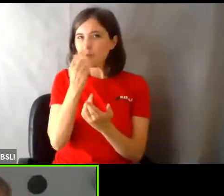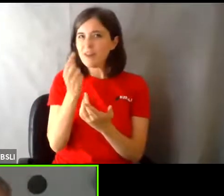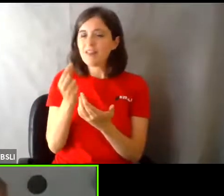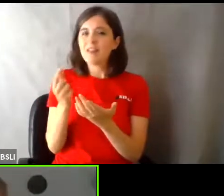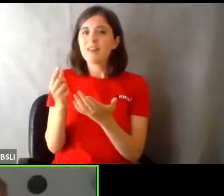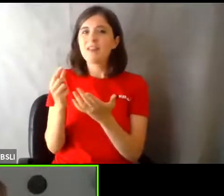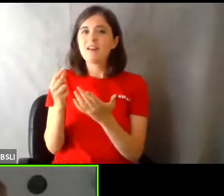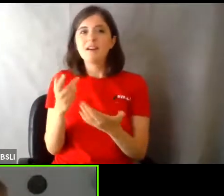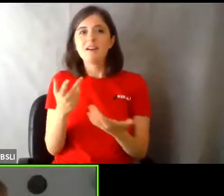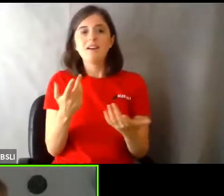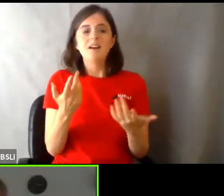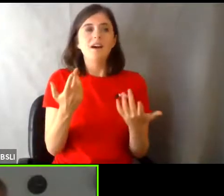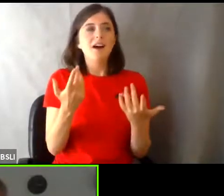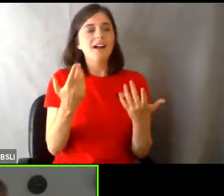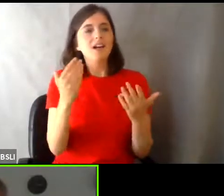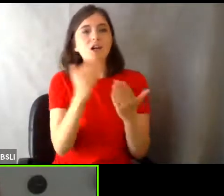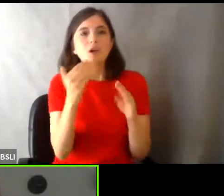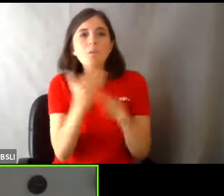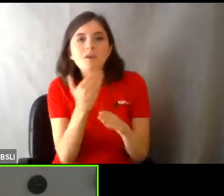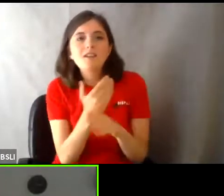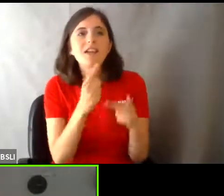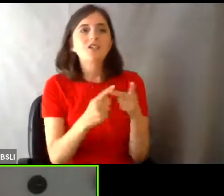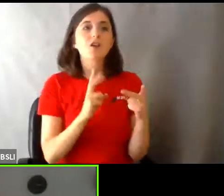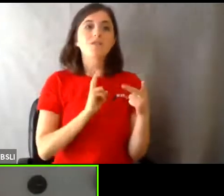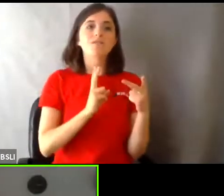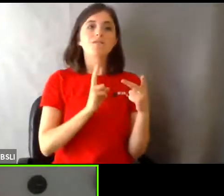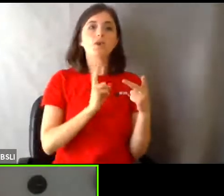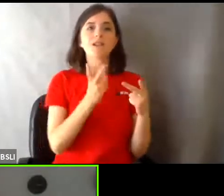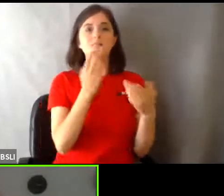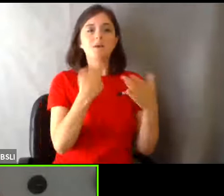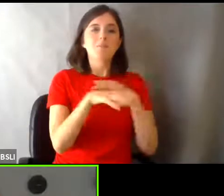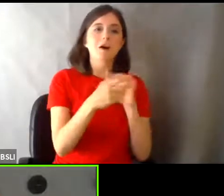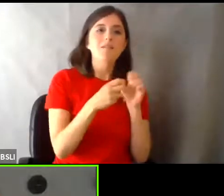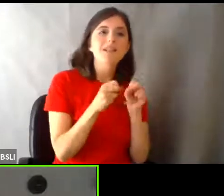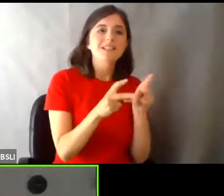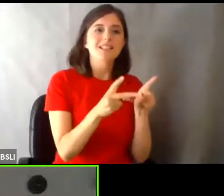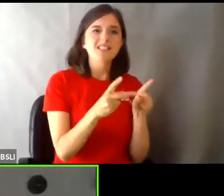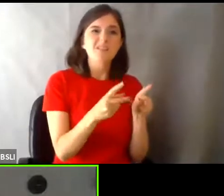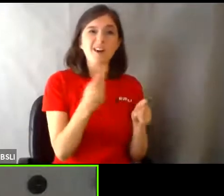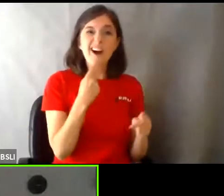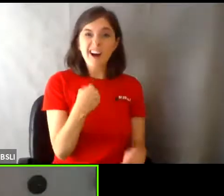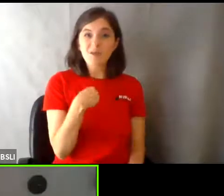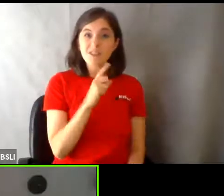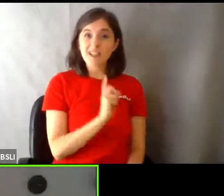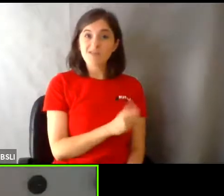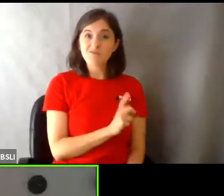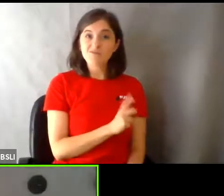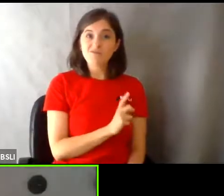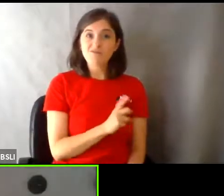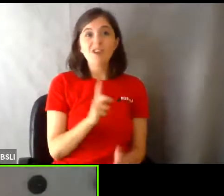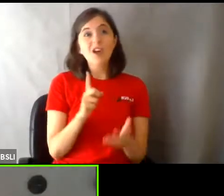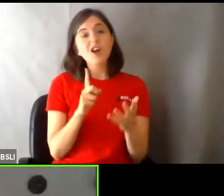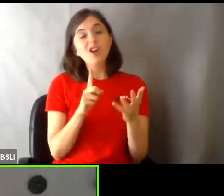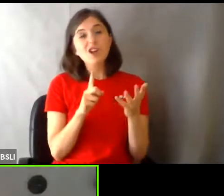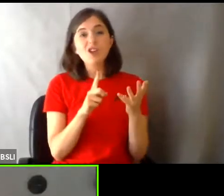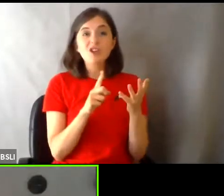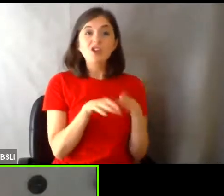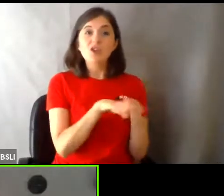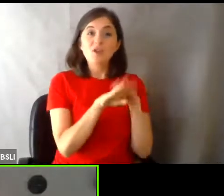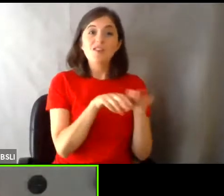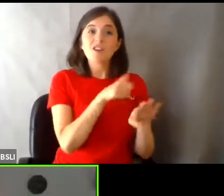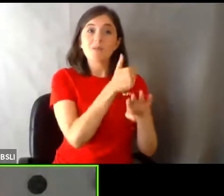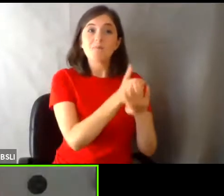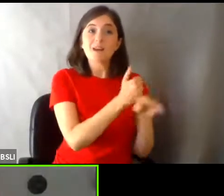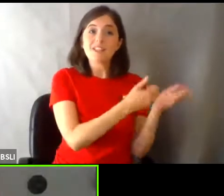of voice within the system, really, which is, I think, what it comes down to, I argue that this model of universal basic services is preferable